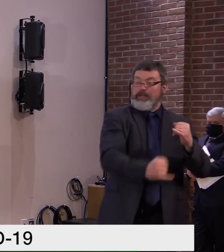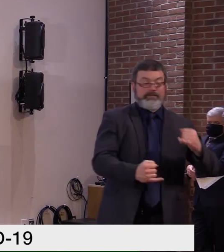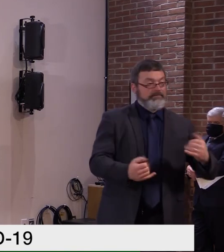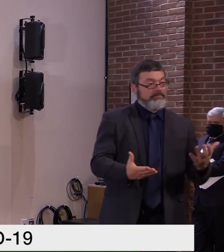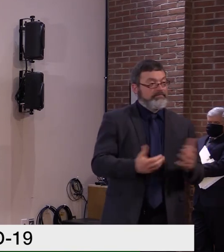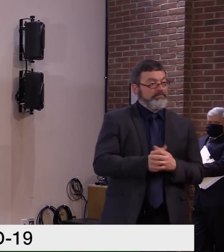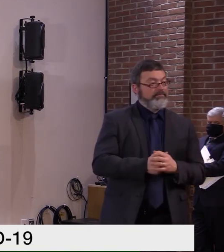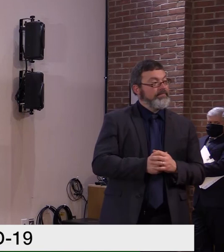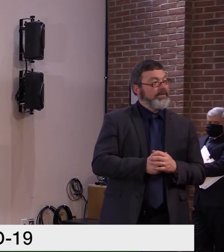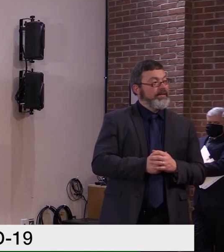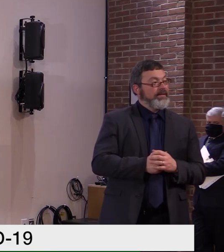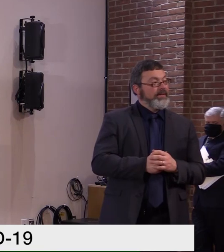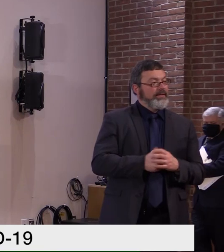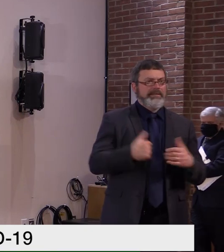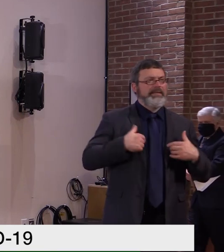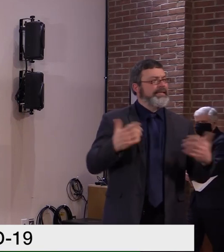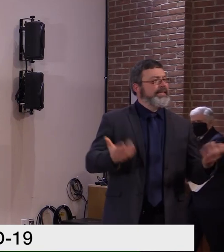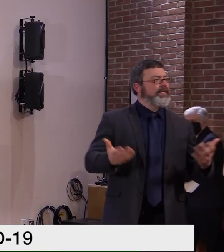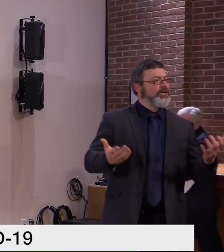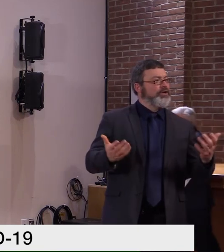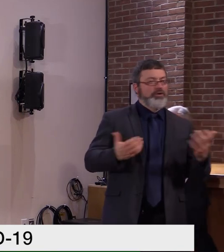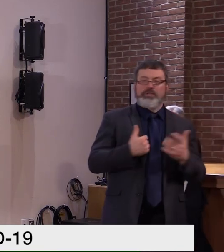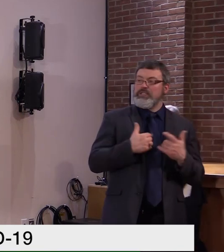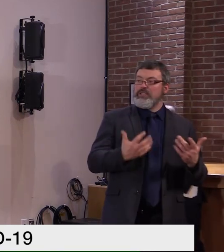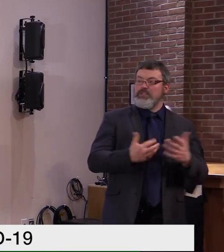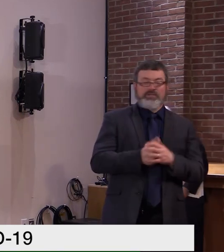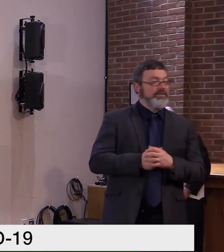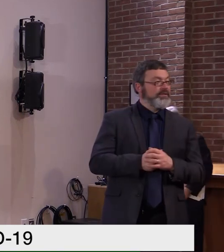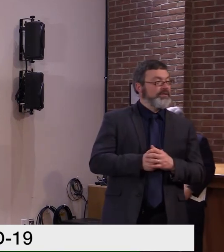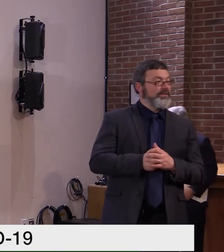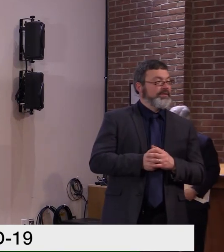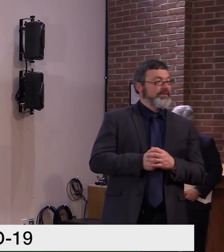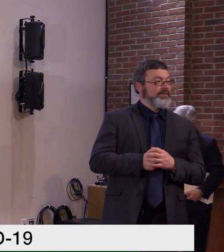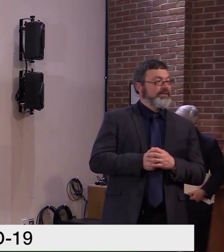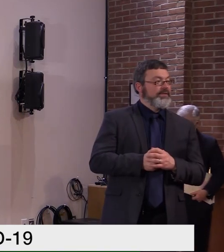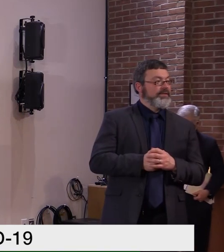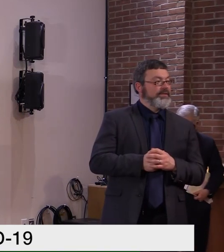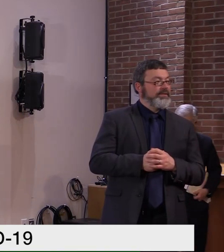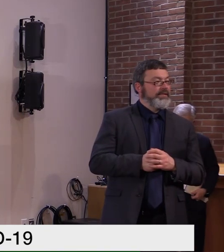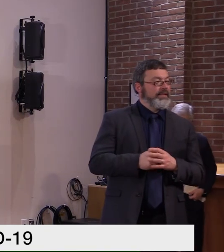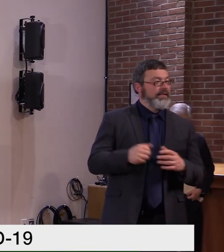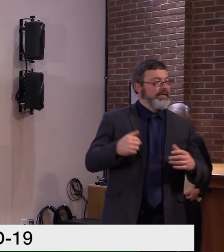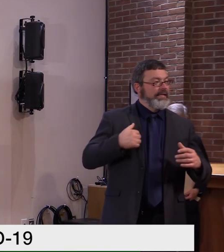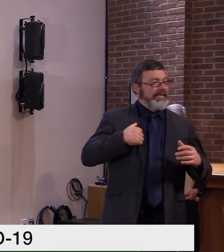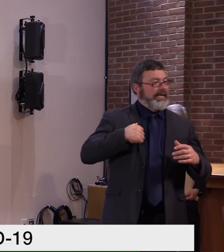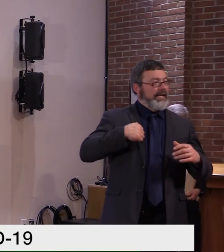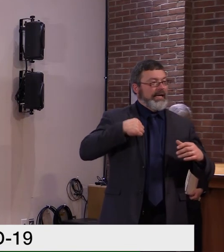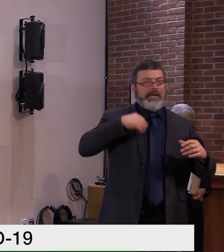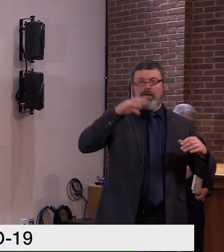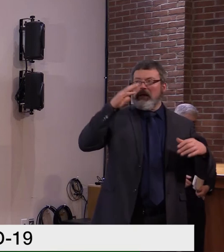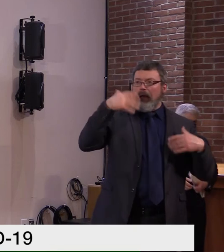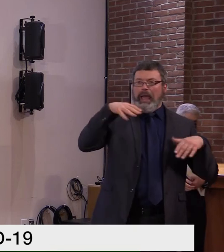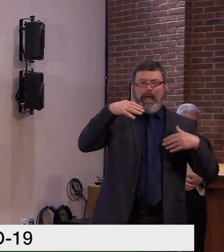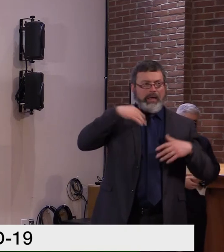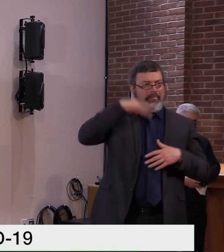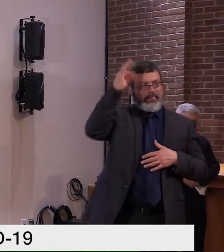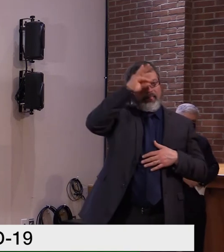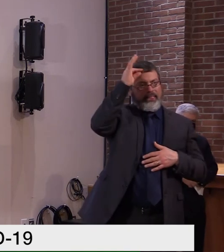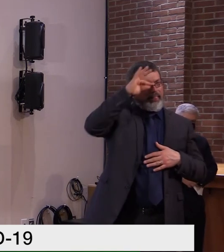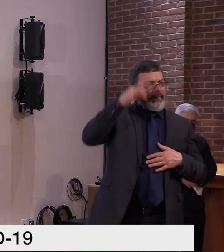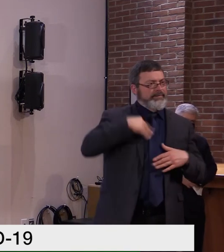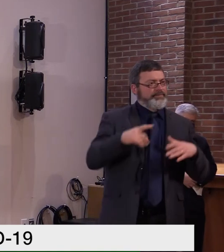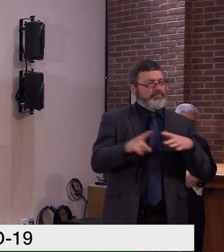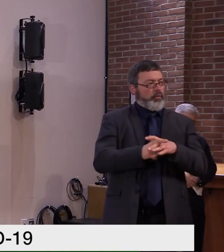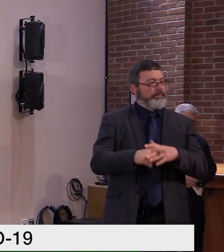did you say? Go ahead, Joel. Wow, I had no idea. No, I don't have any